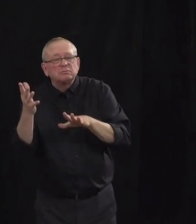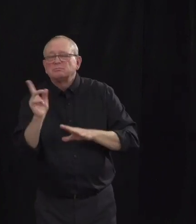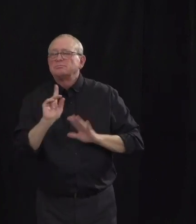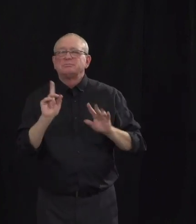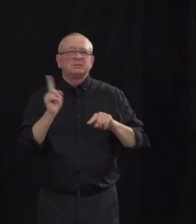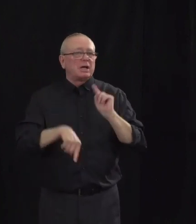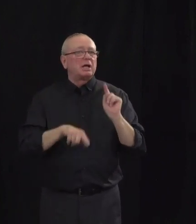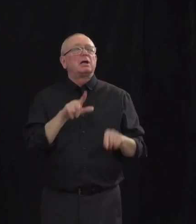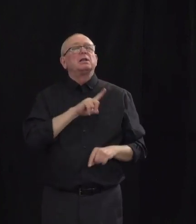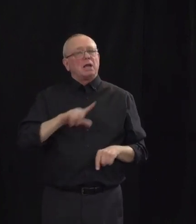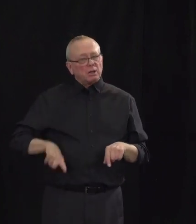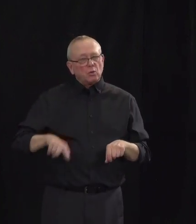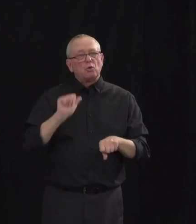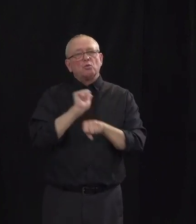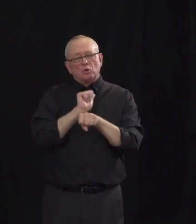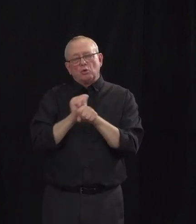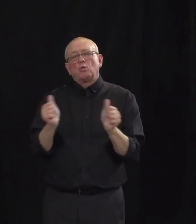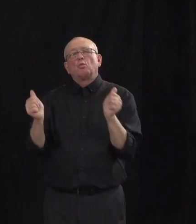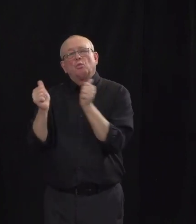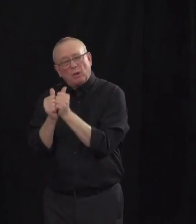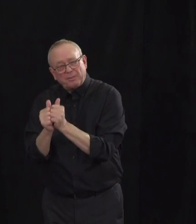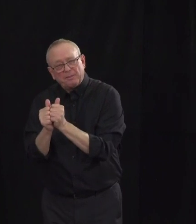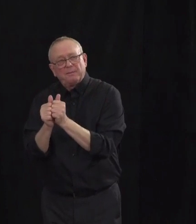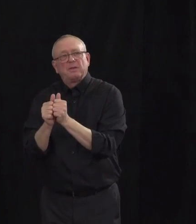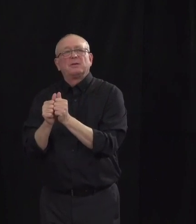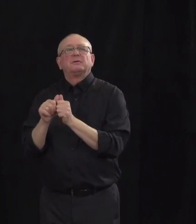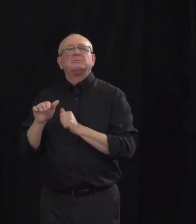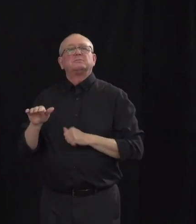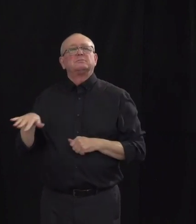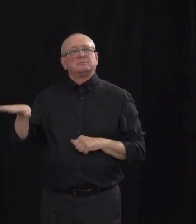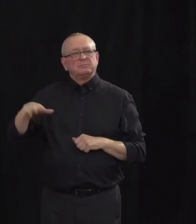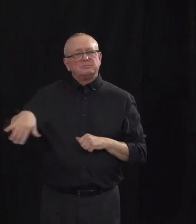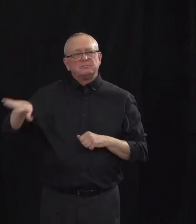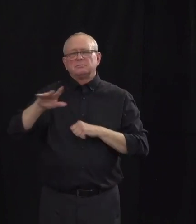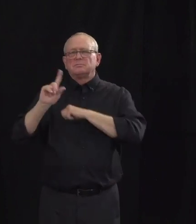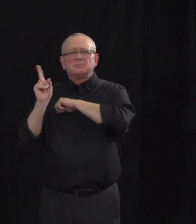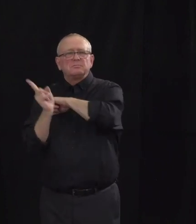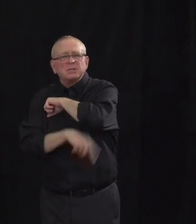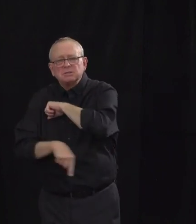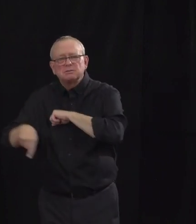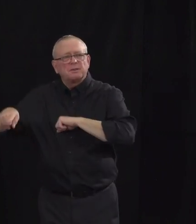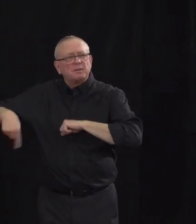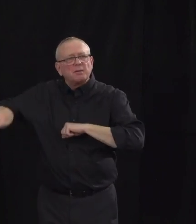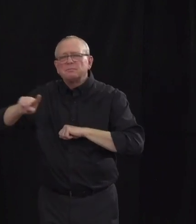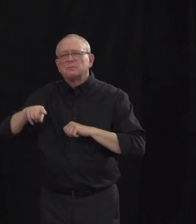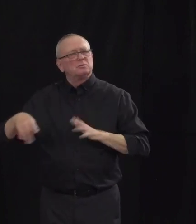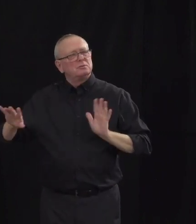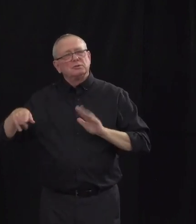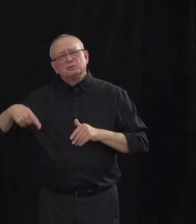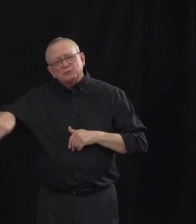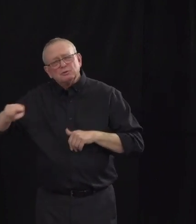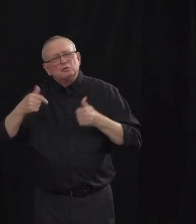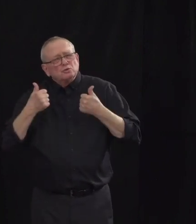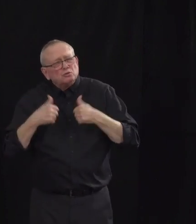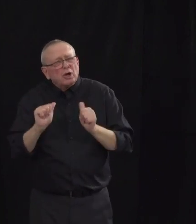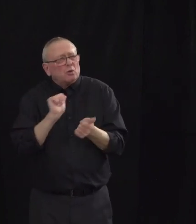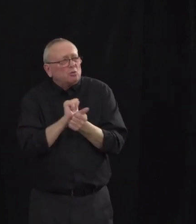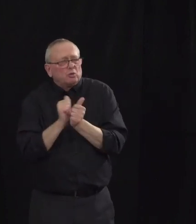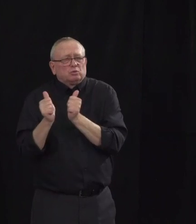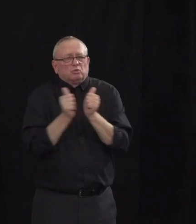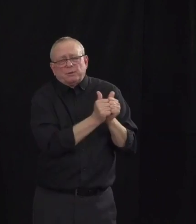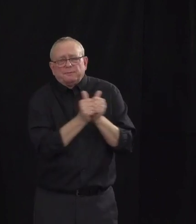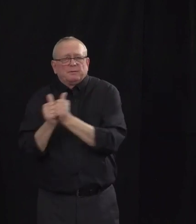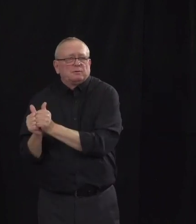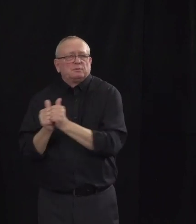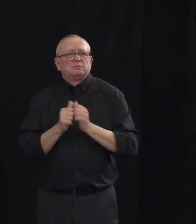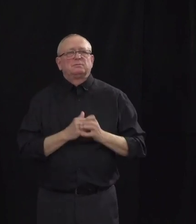faith efforts to make meaningful partial payments. We are confident that these measures, in addition to previous measures that we have announced, and in addition